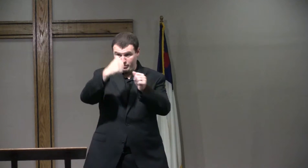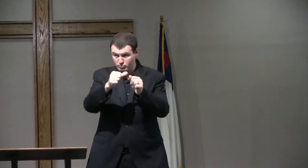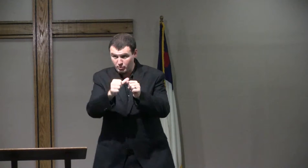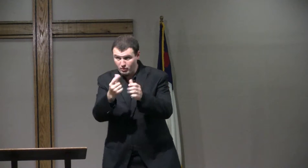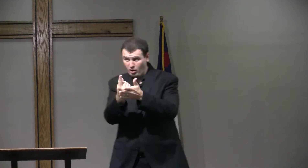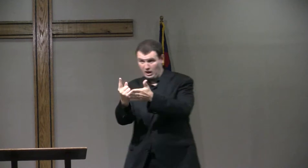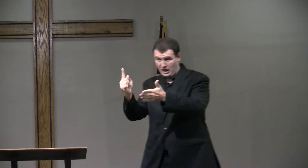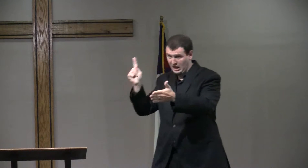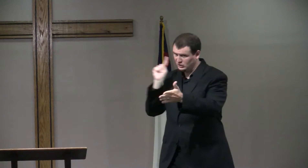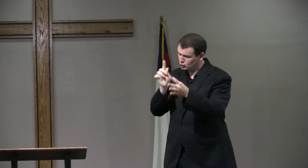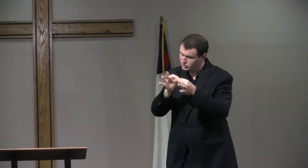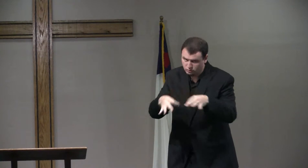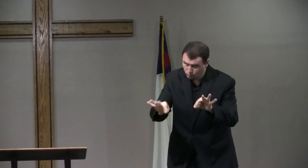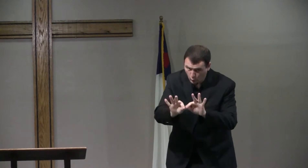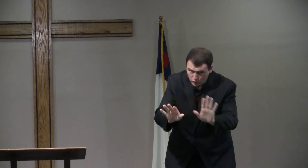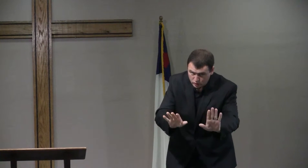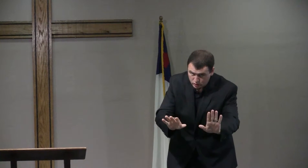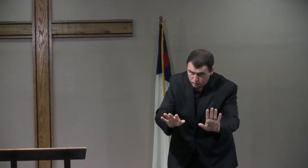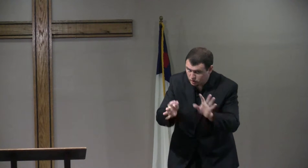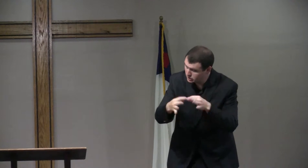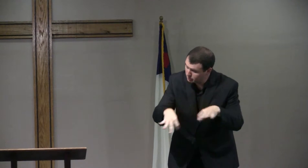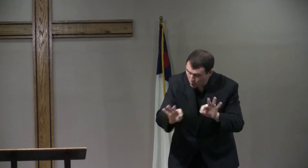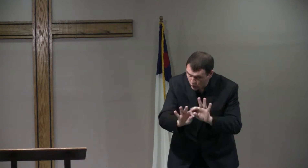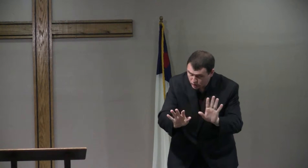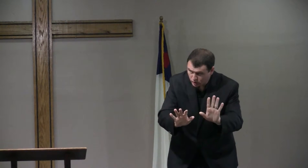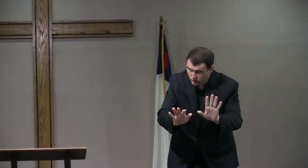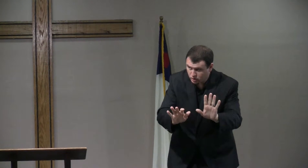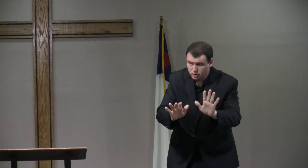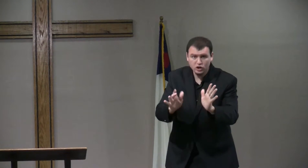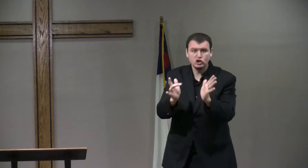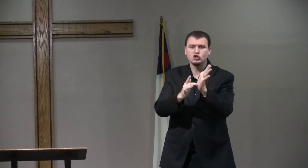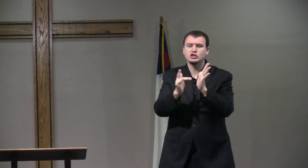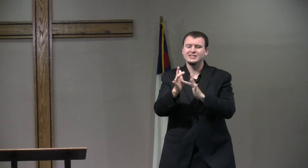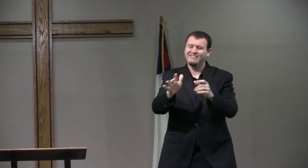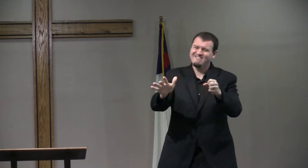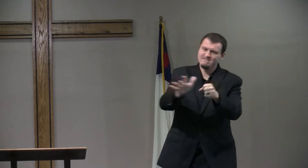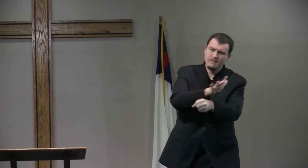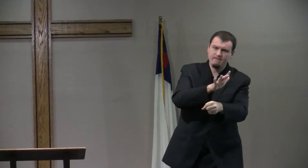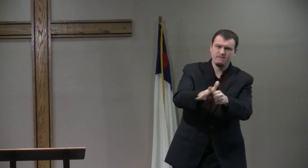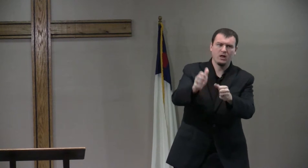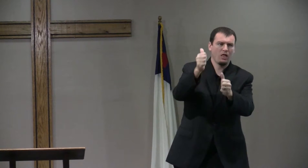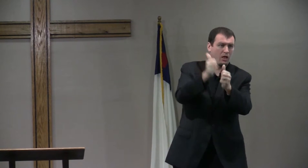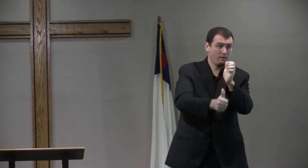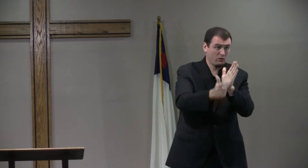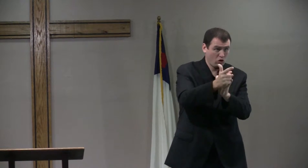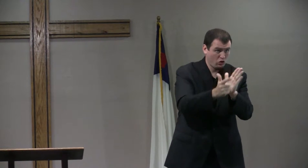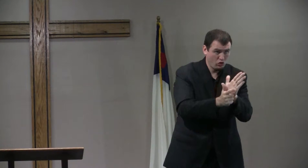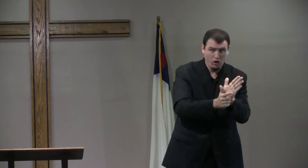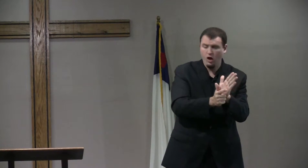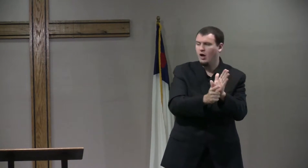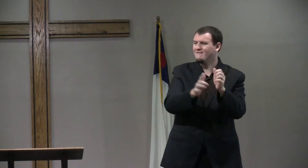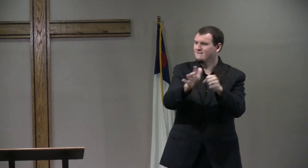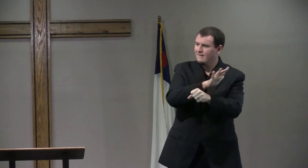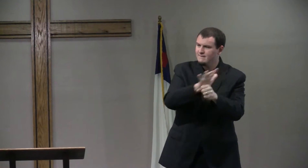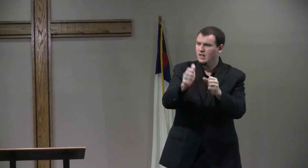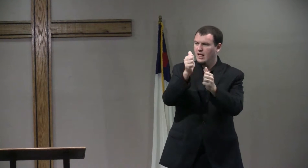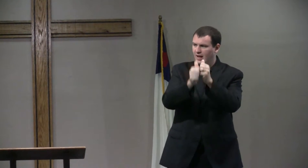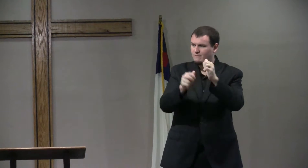law? No. Remember what we talked about last week? Jesus came to fulfill